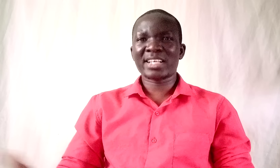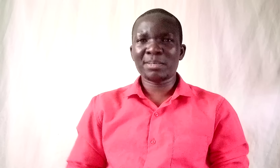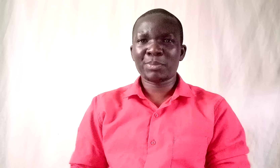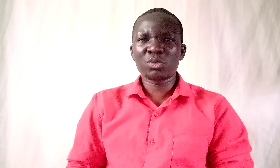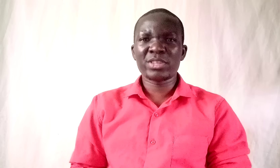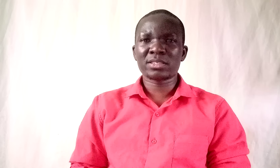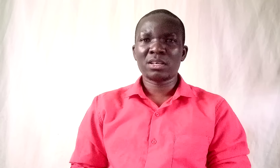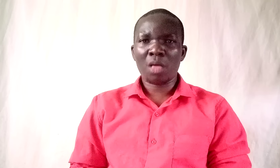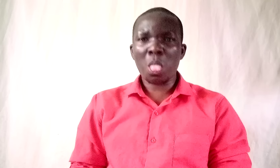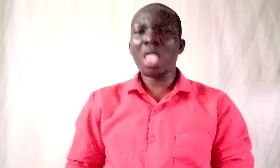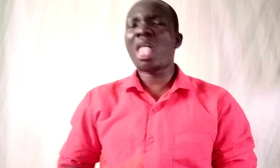practically people do this.